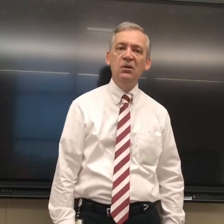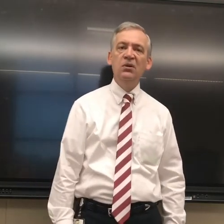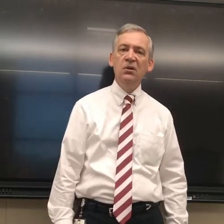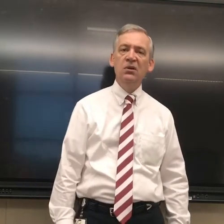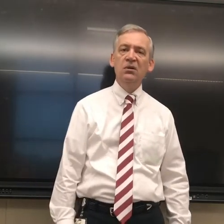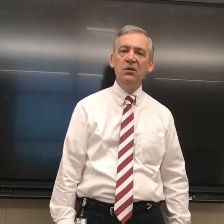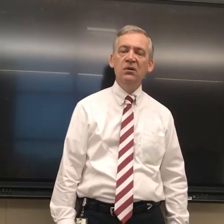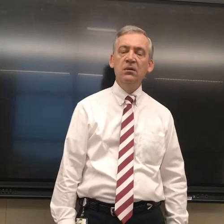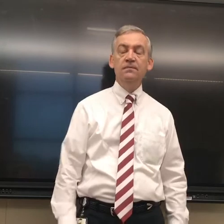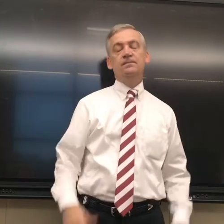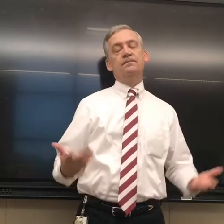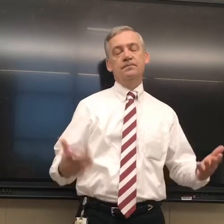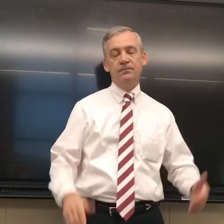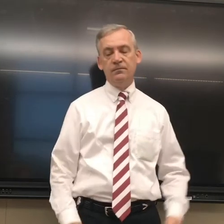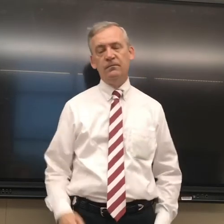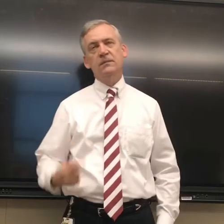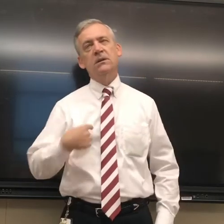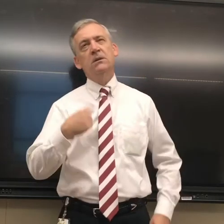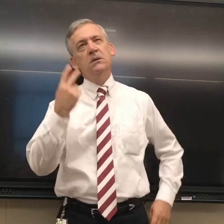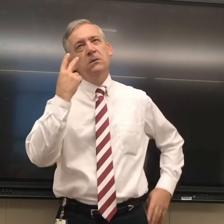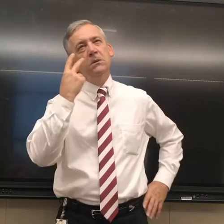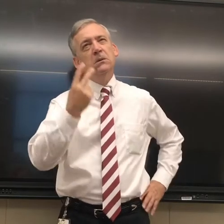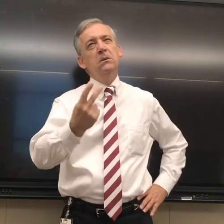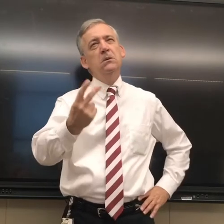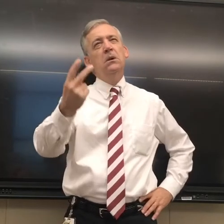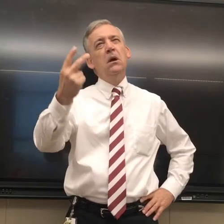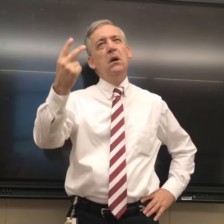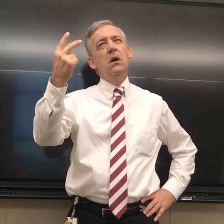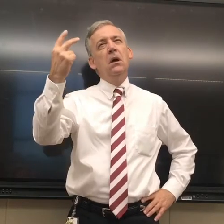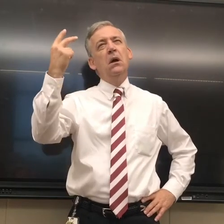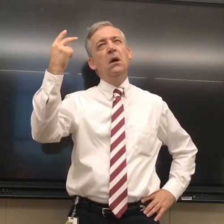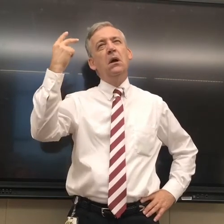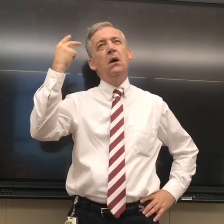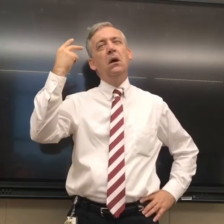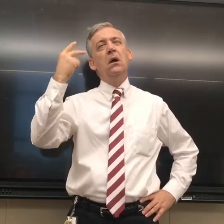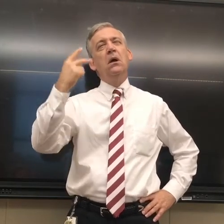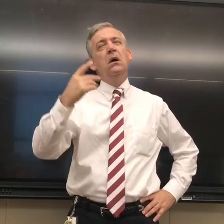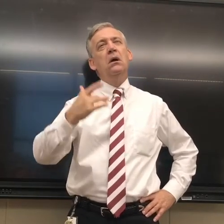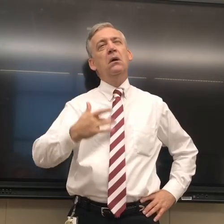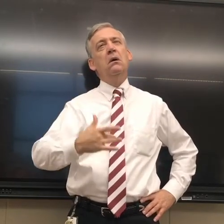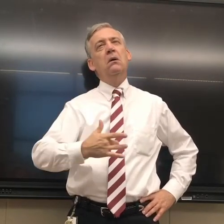As I think of those days, I feel most poignantly the tag end of summer.